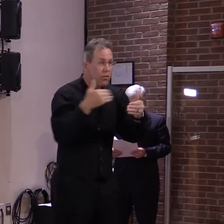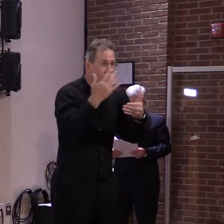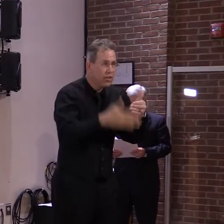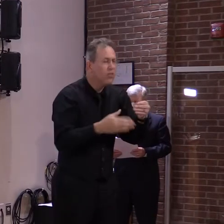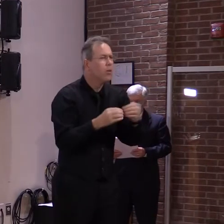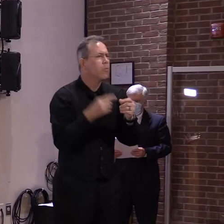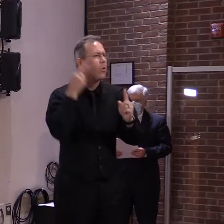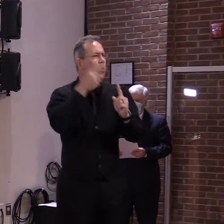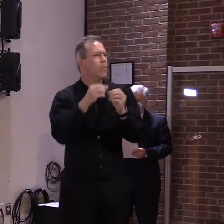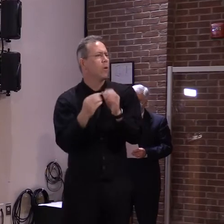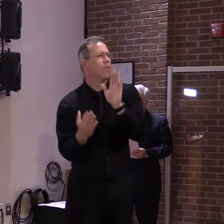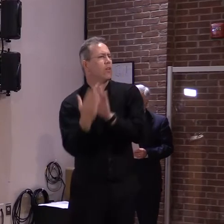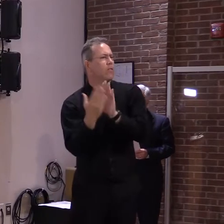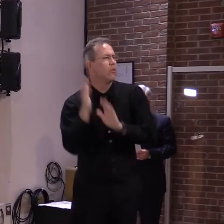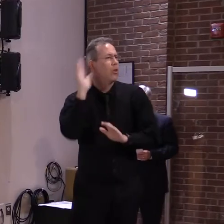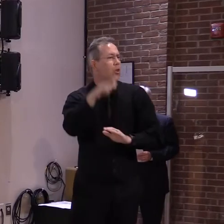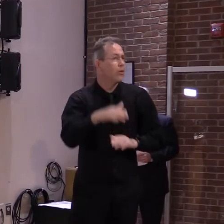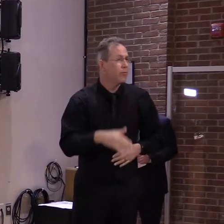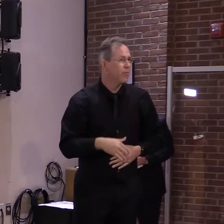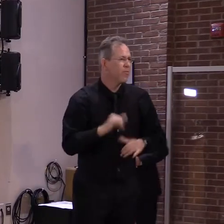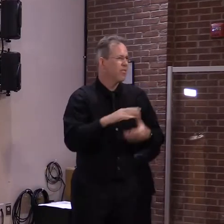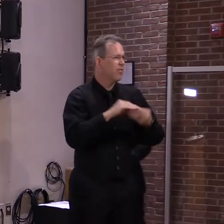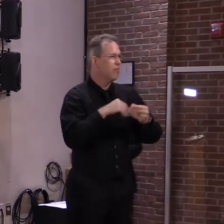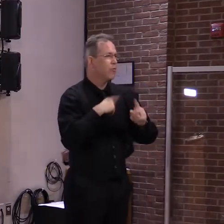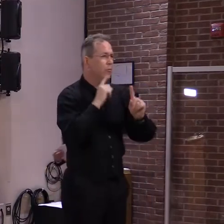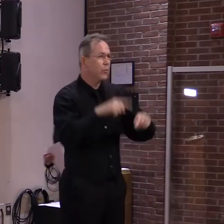I'll now turn it over to Secretary Smith.